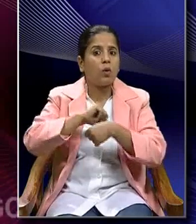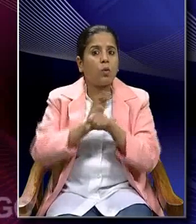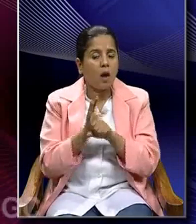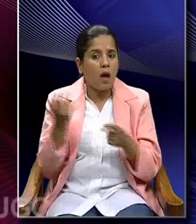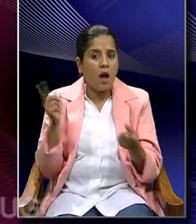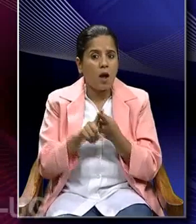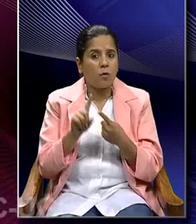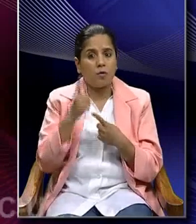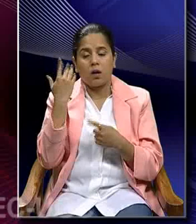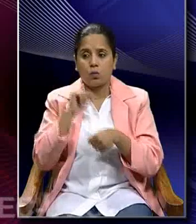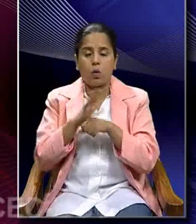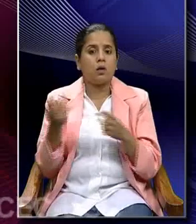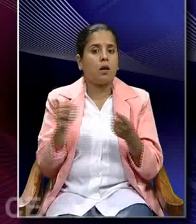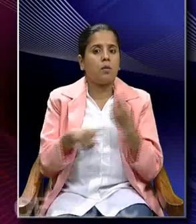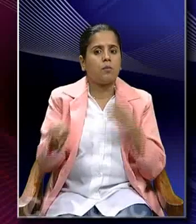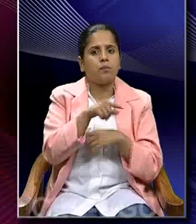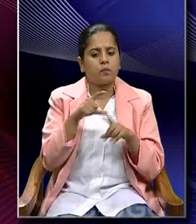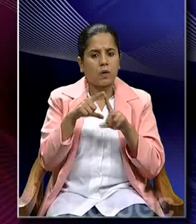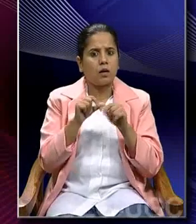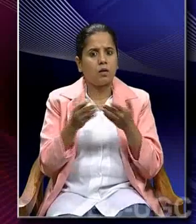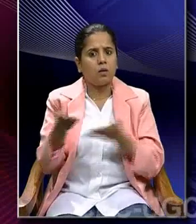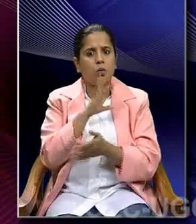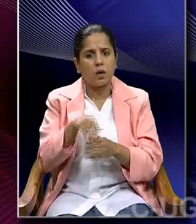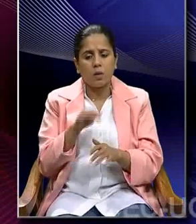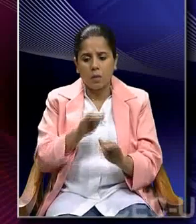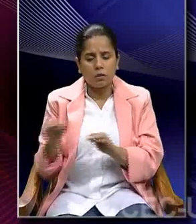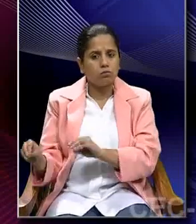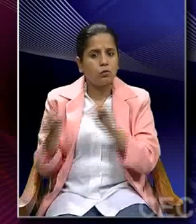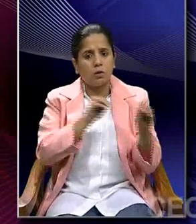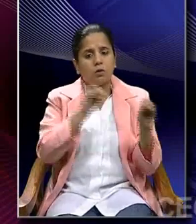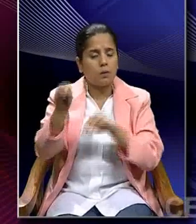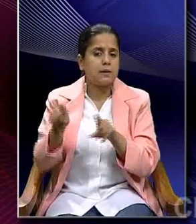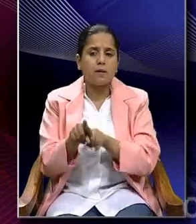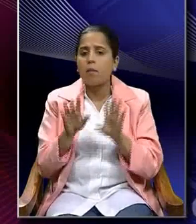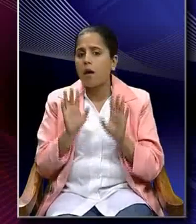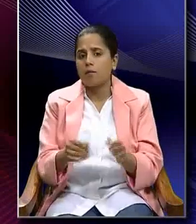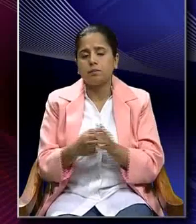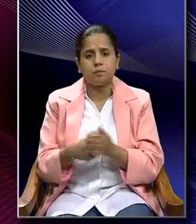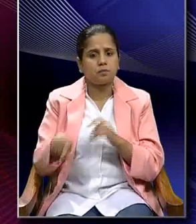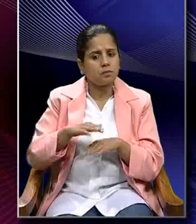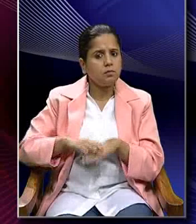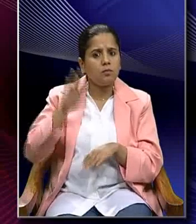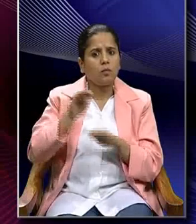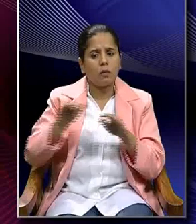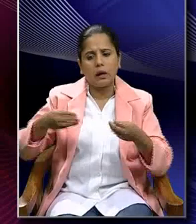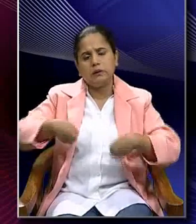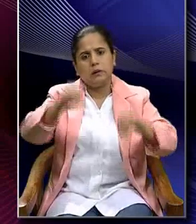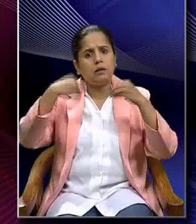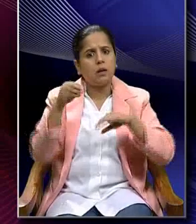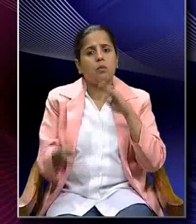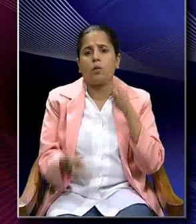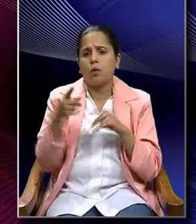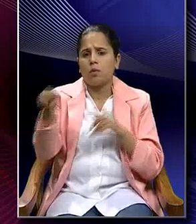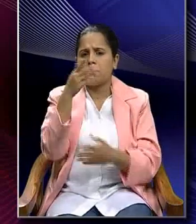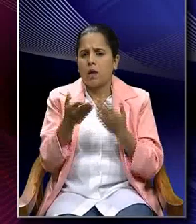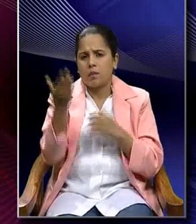COVID-19 pandemic. There are data on migrant children similarly. Increase of child trafficking. Many of you